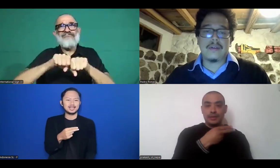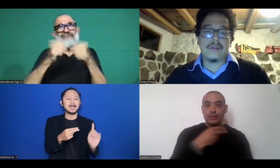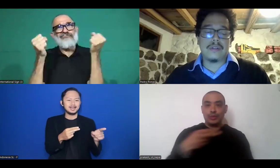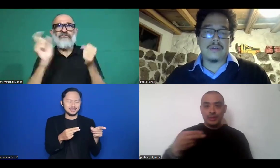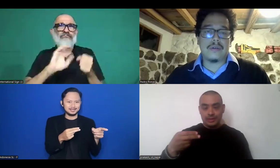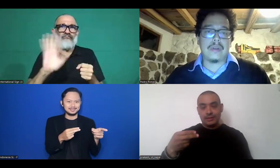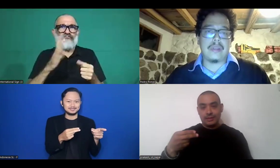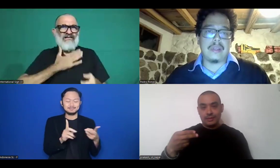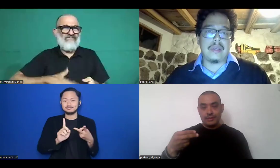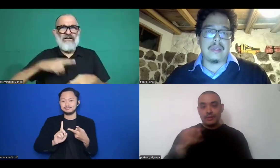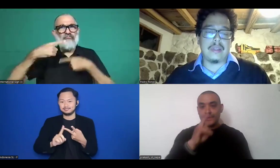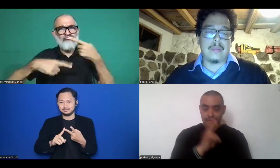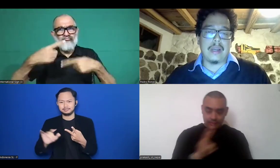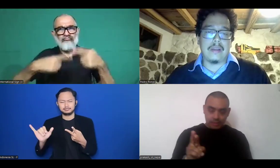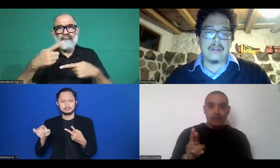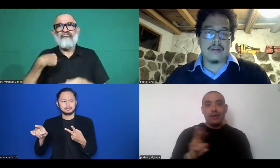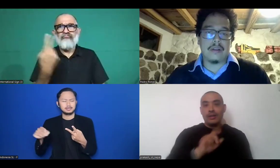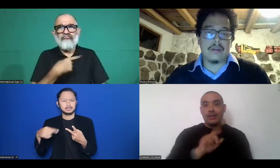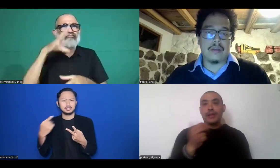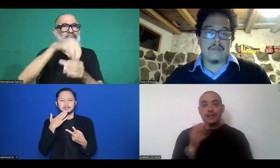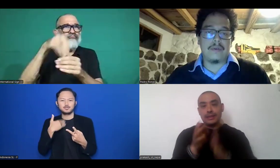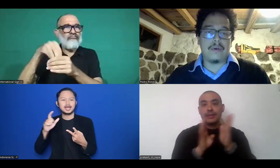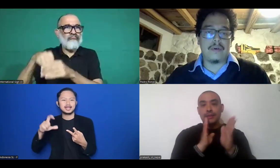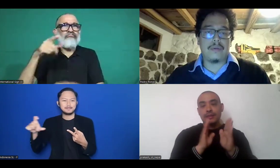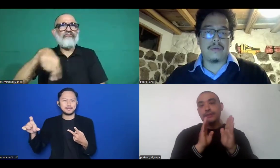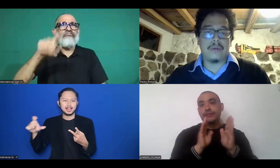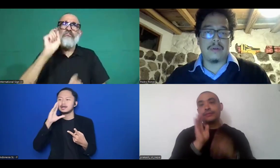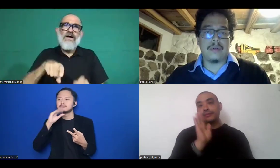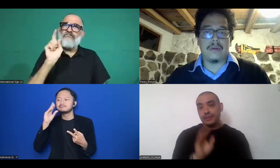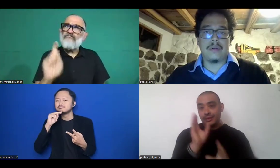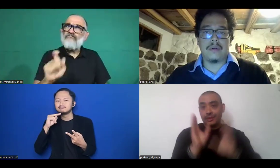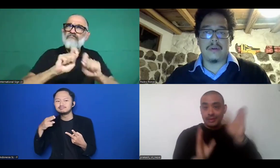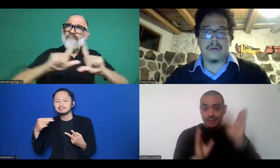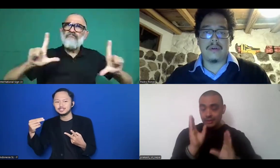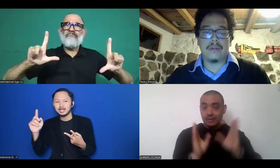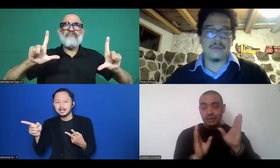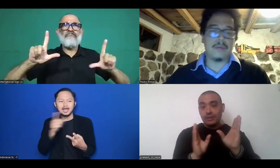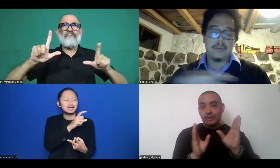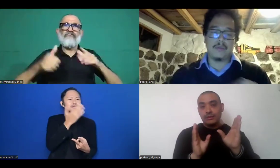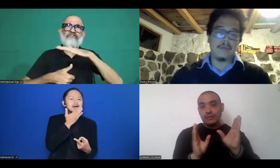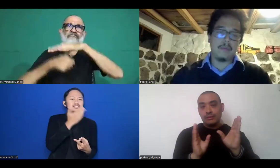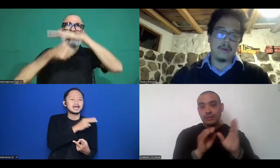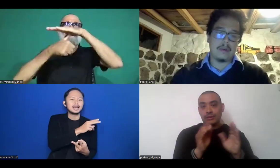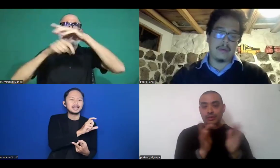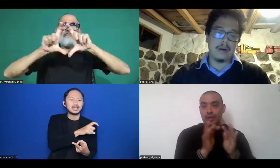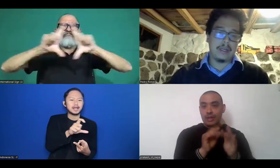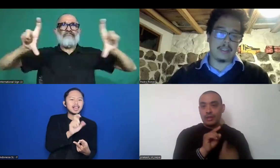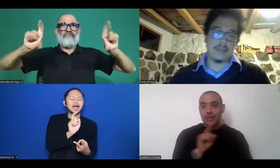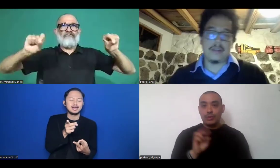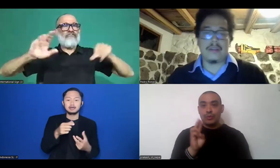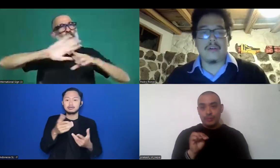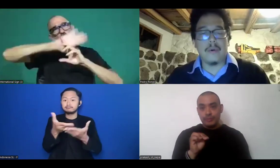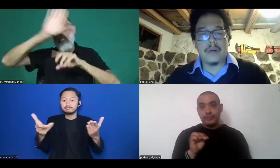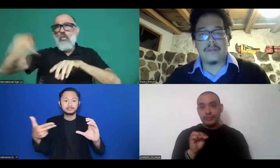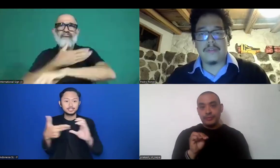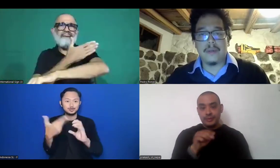and also in Nepali. If you go to the Zoom tool bar that is